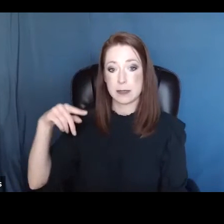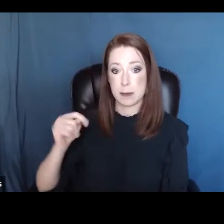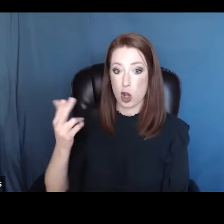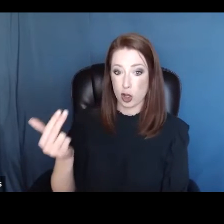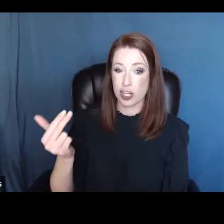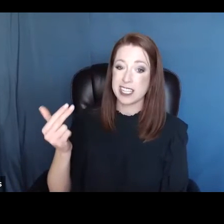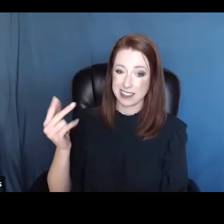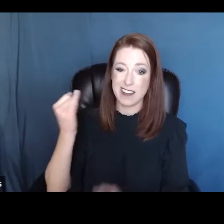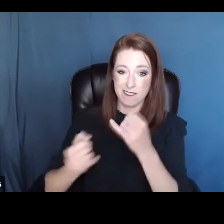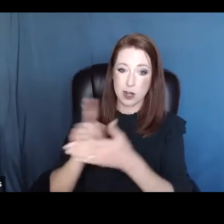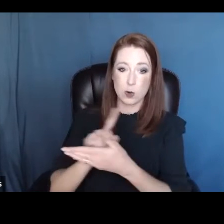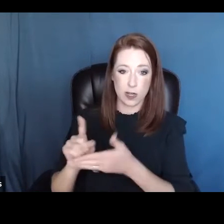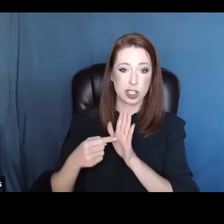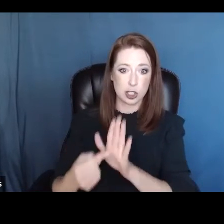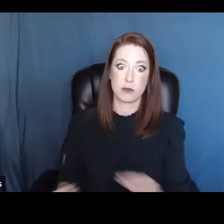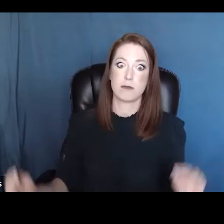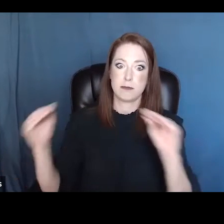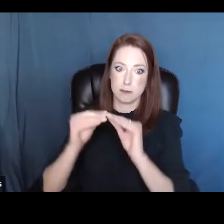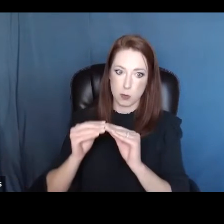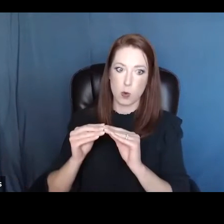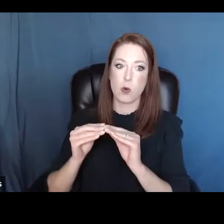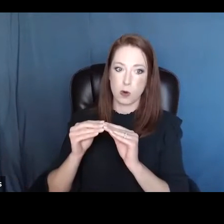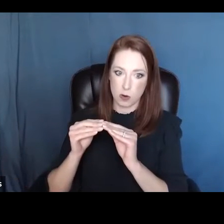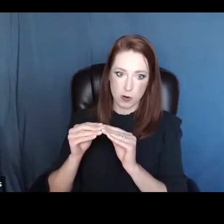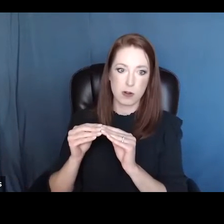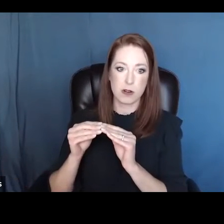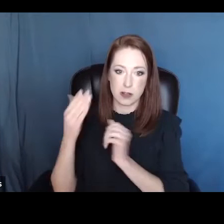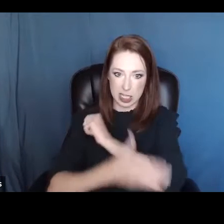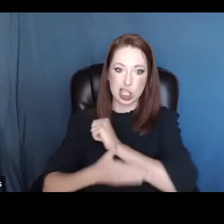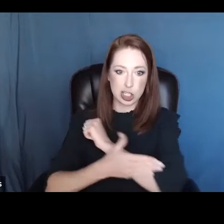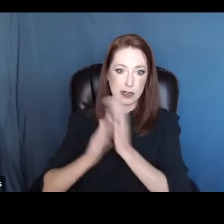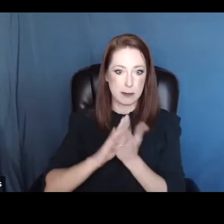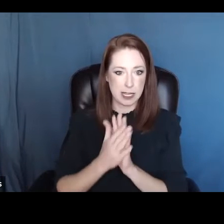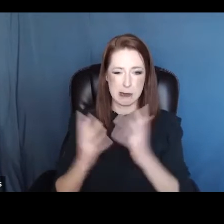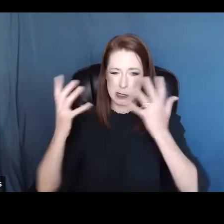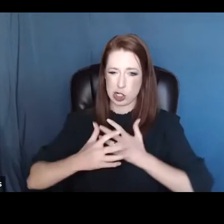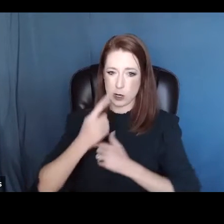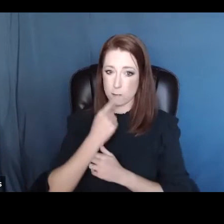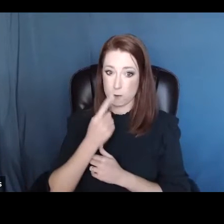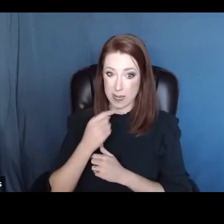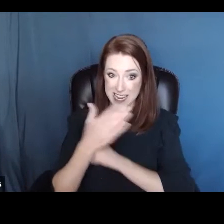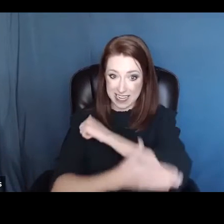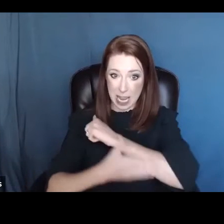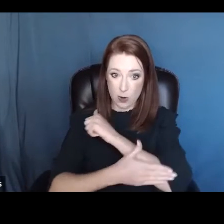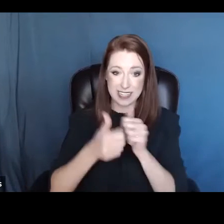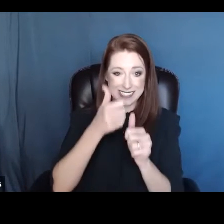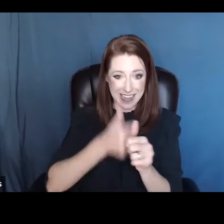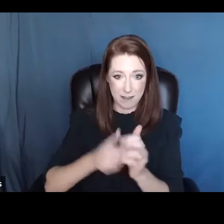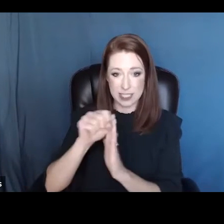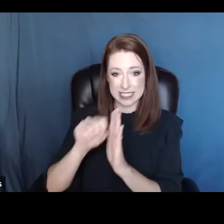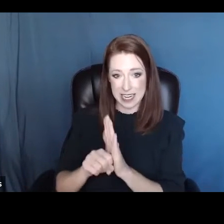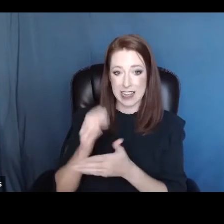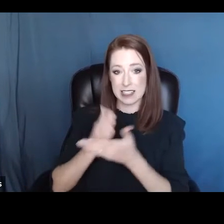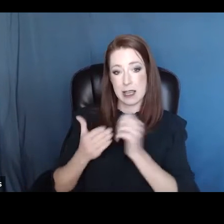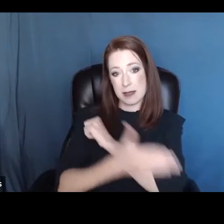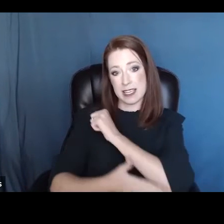shows considerably more of the country in darker red, with red counties in every state and some counties reaching